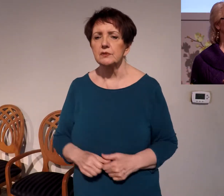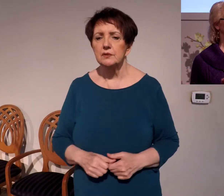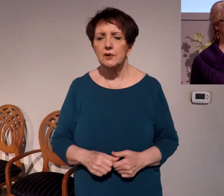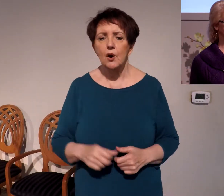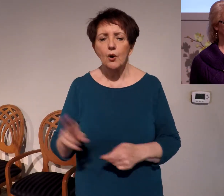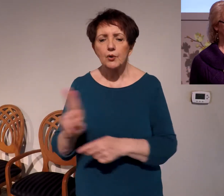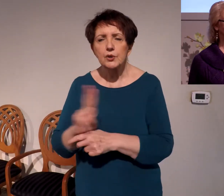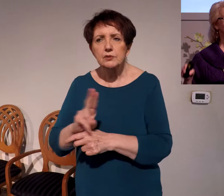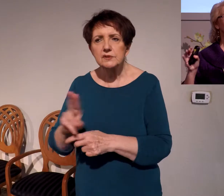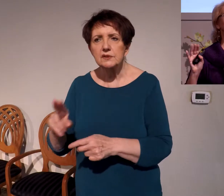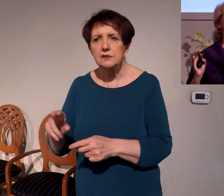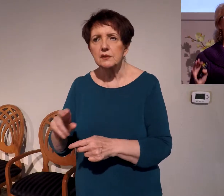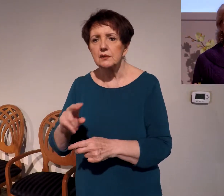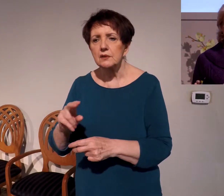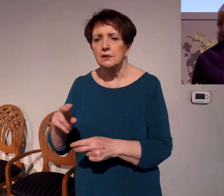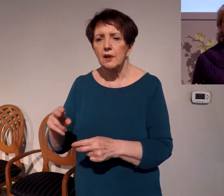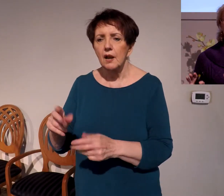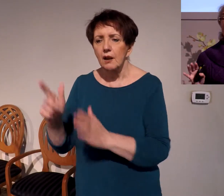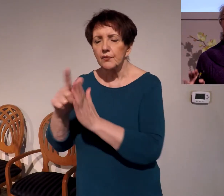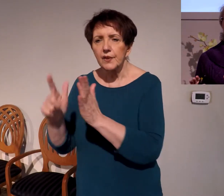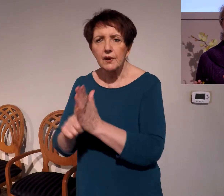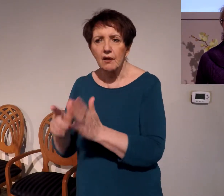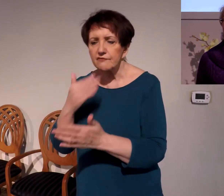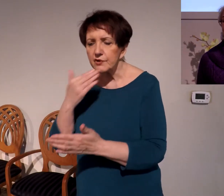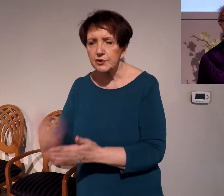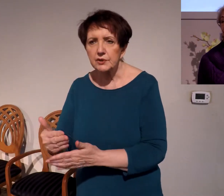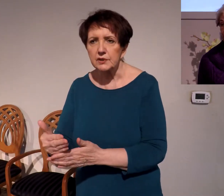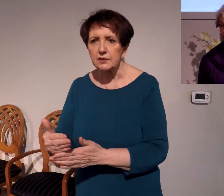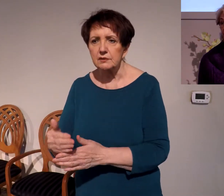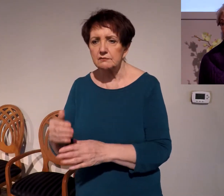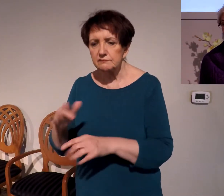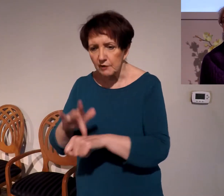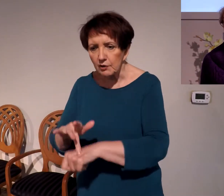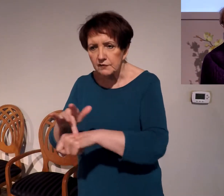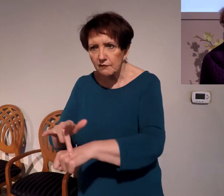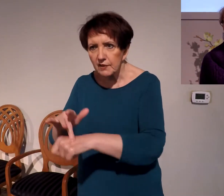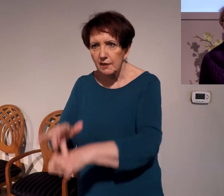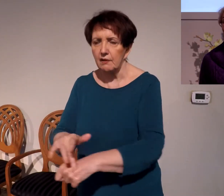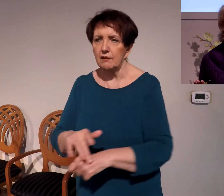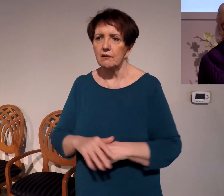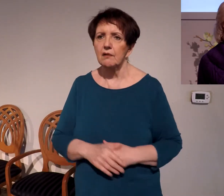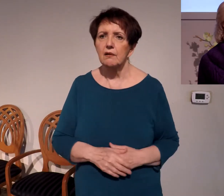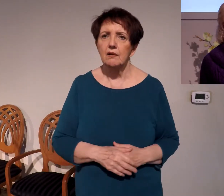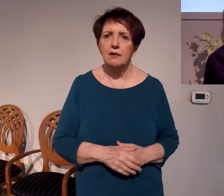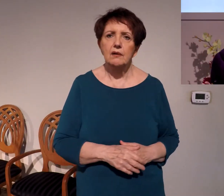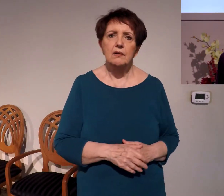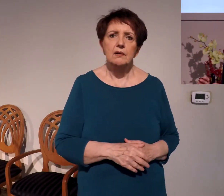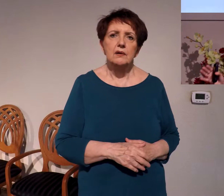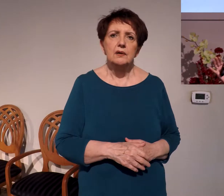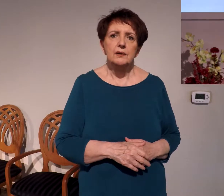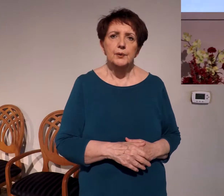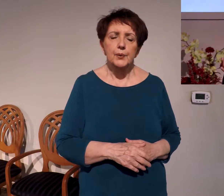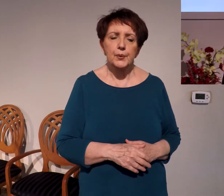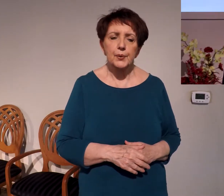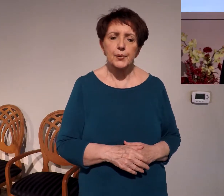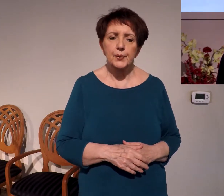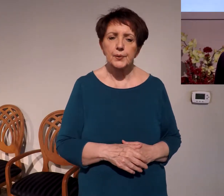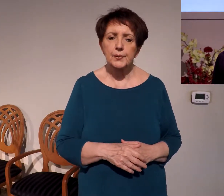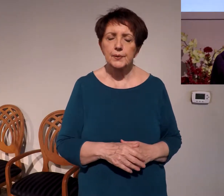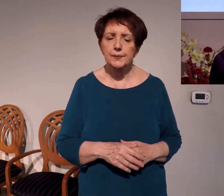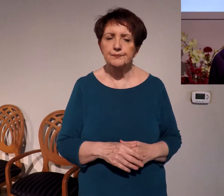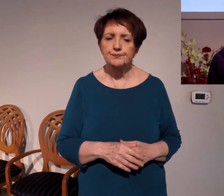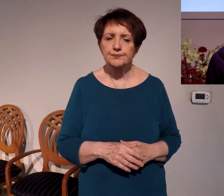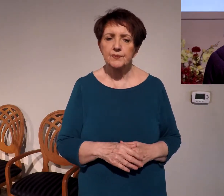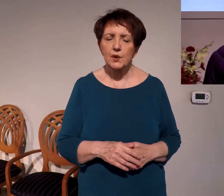law for good. Let's obsess about how loved and supported we are. We actually